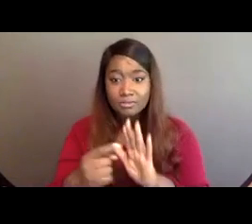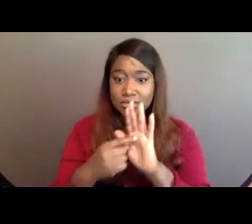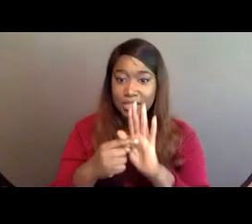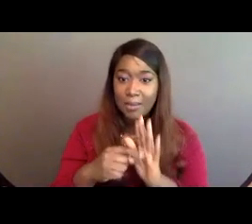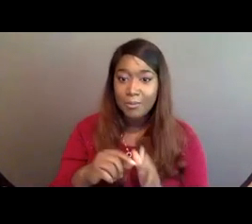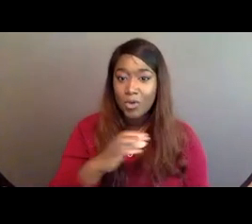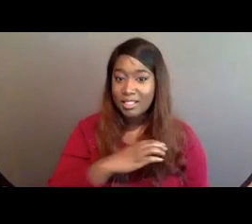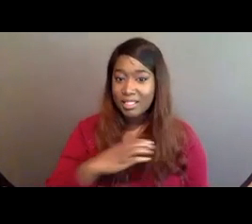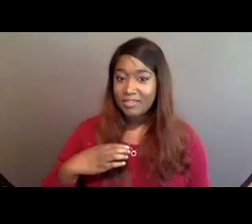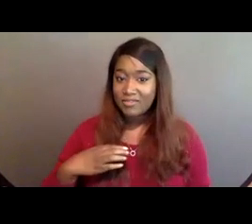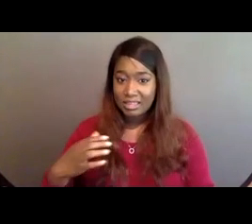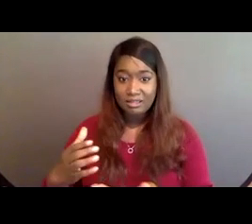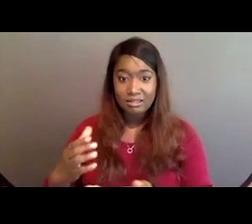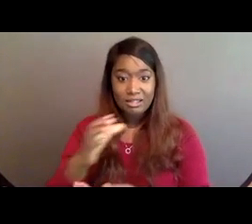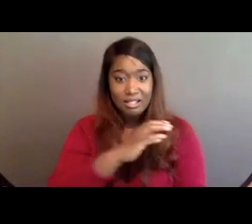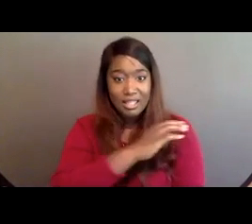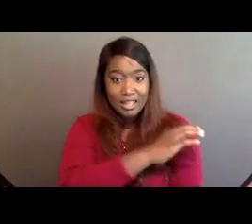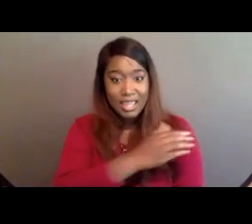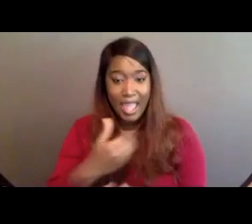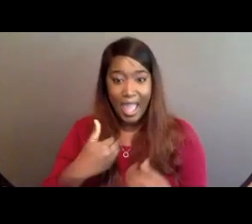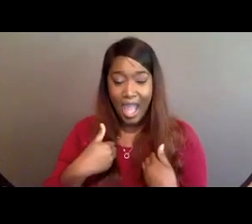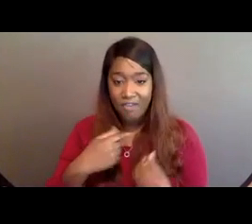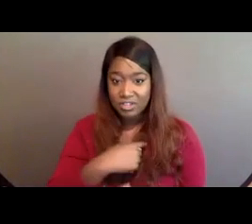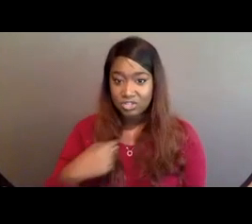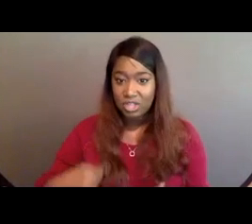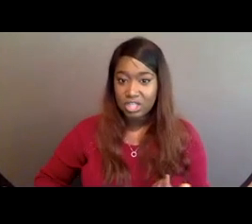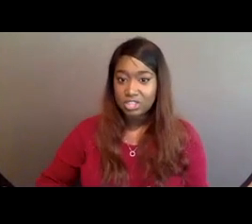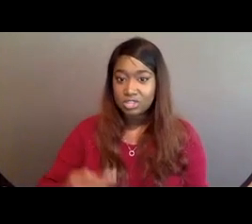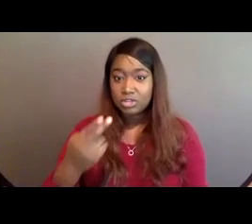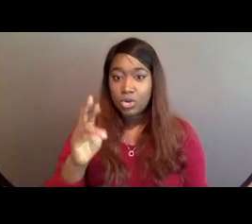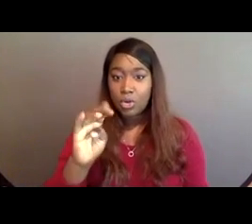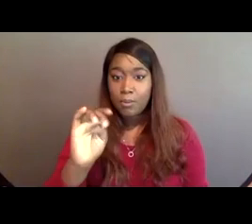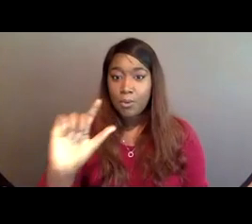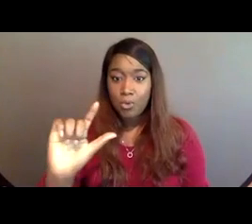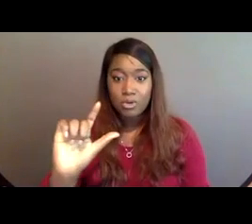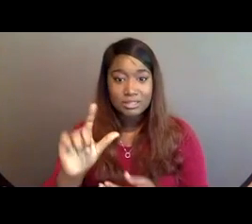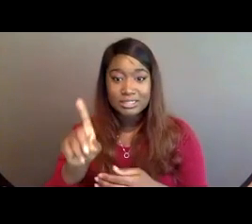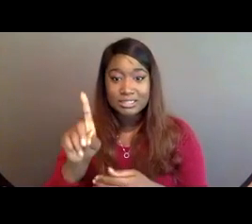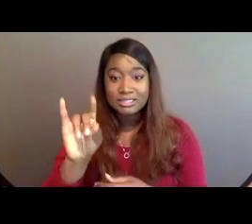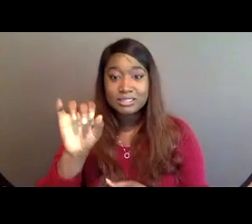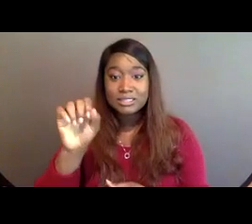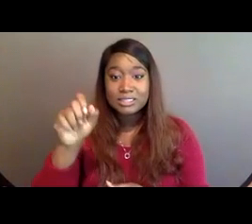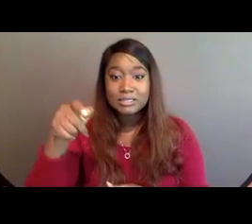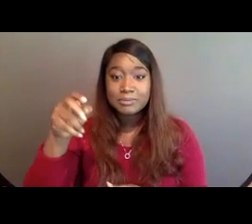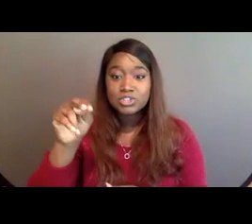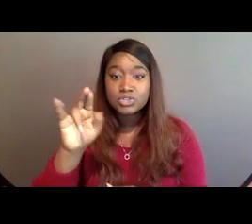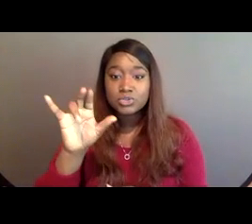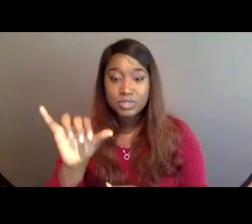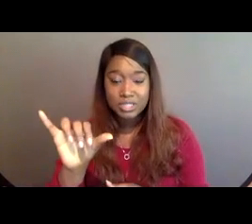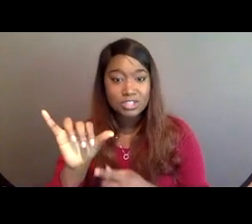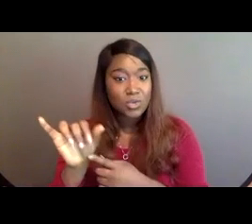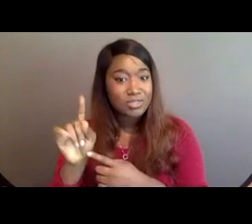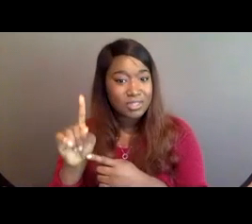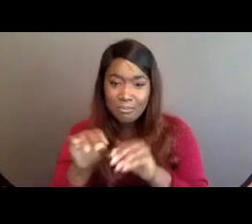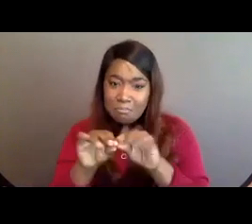herbal dispensary, and they've been putting out a lot of information about Chinese herbal medicine